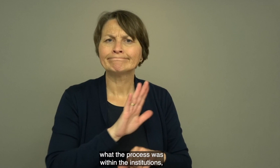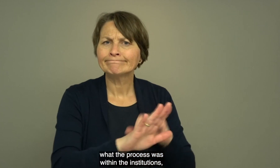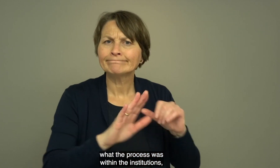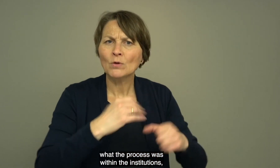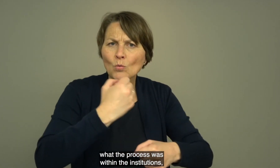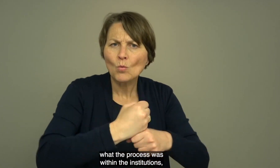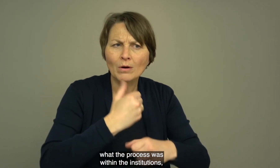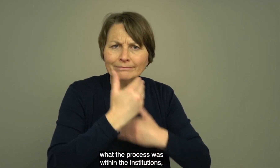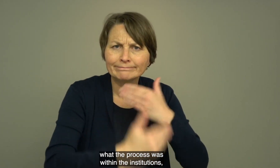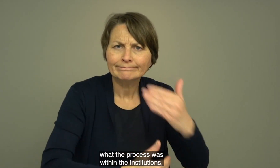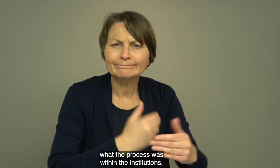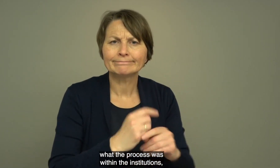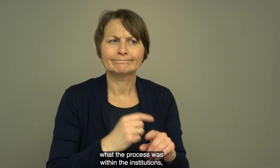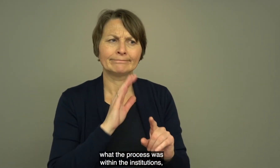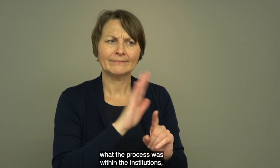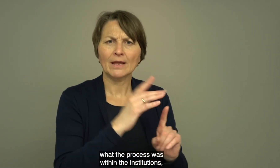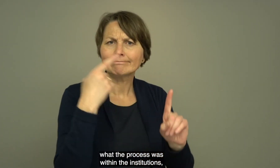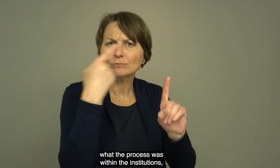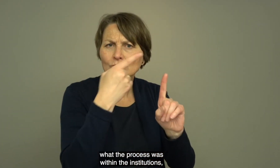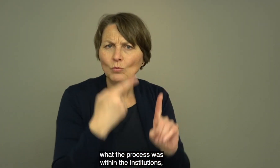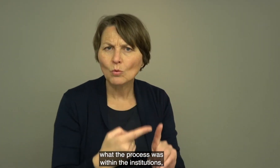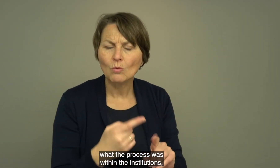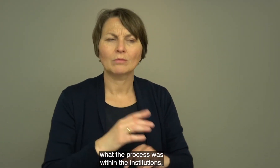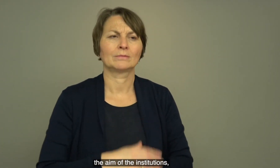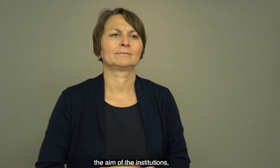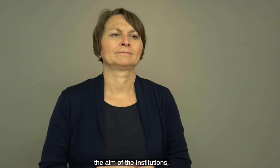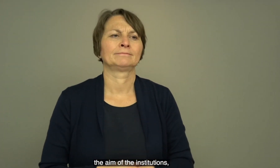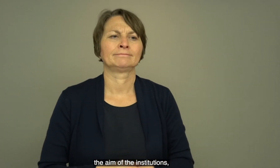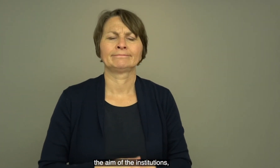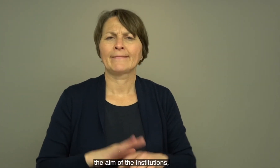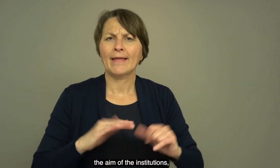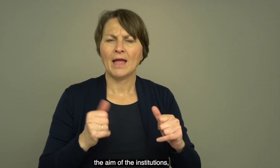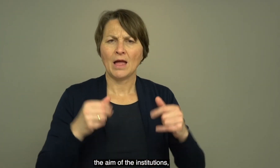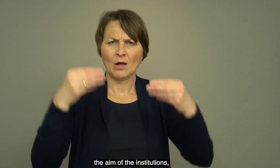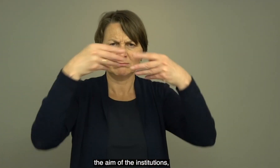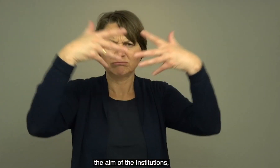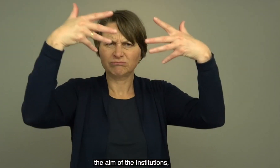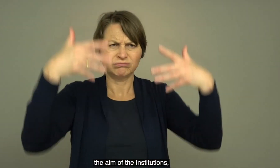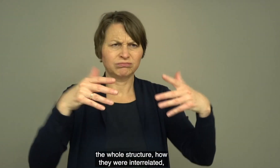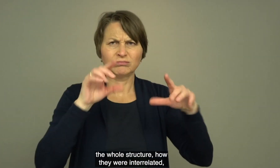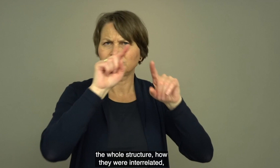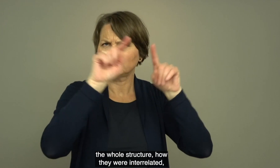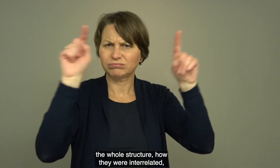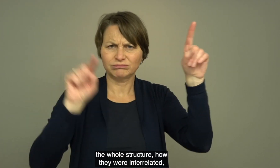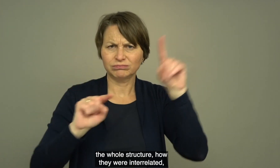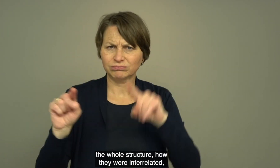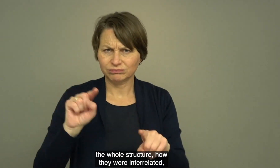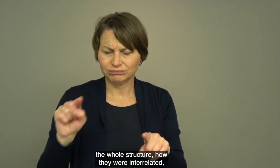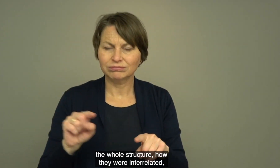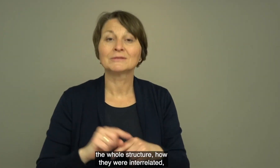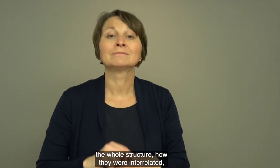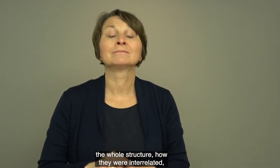was within the institutions, the aim of the institutions, the whole structure, how they